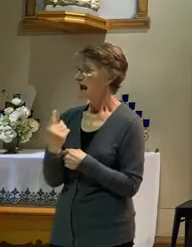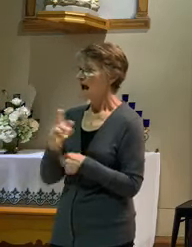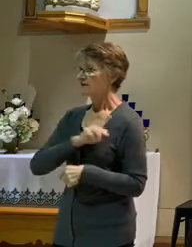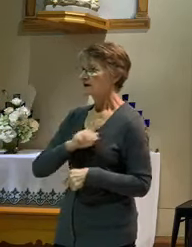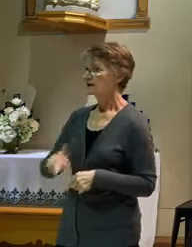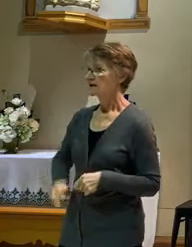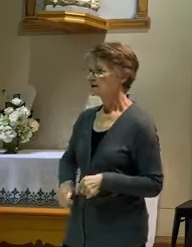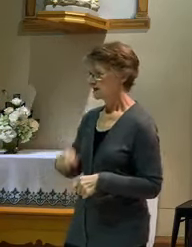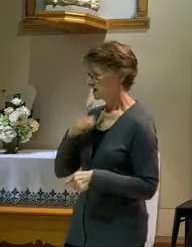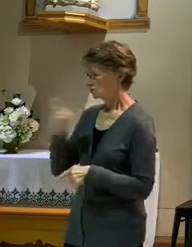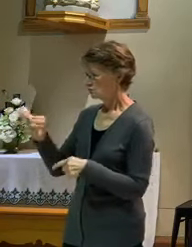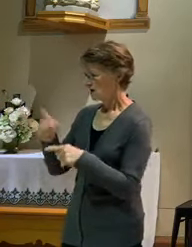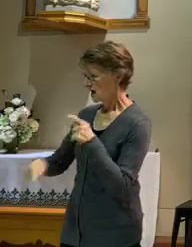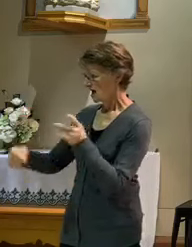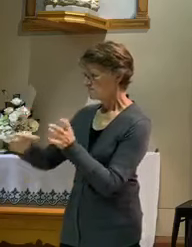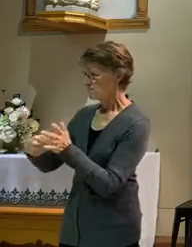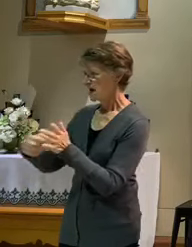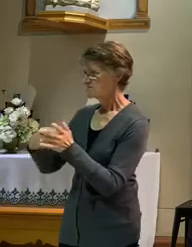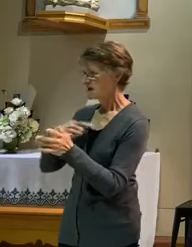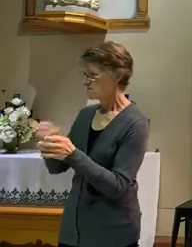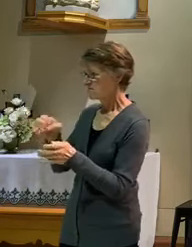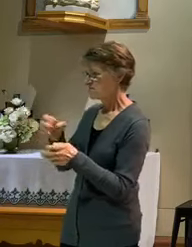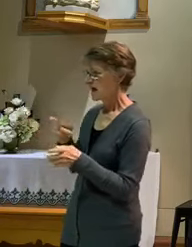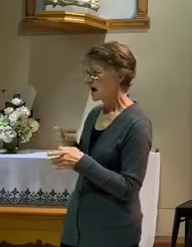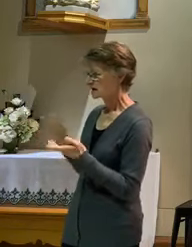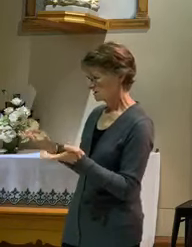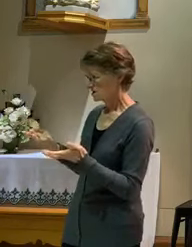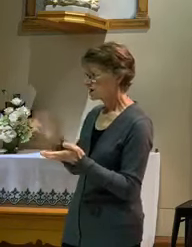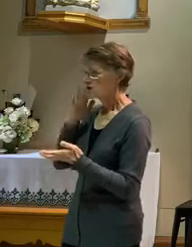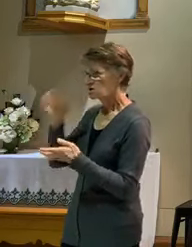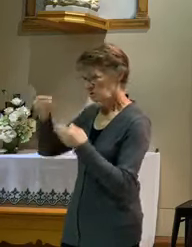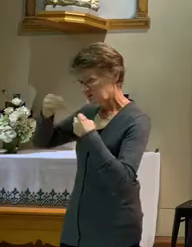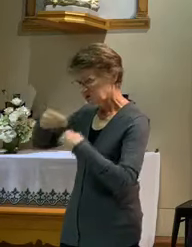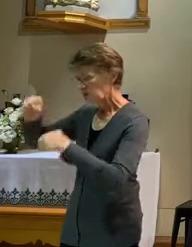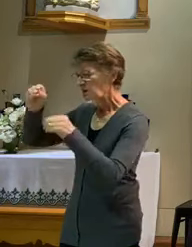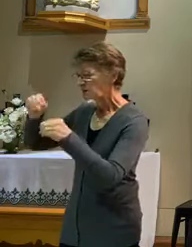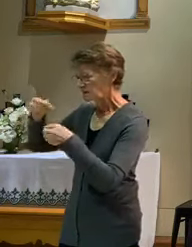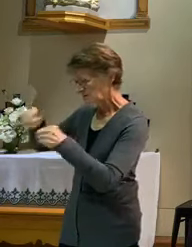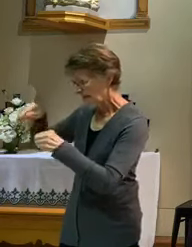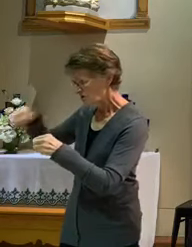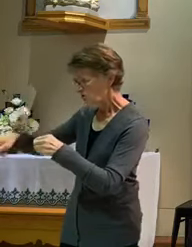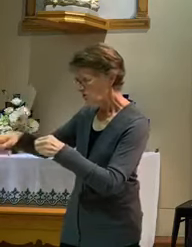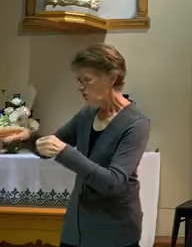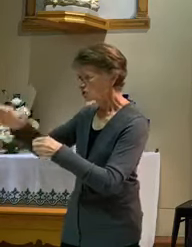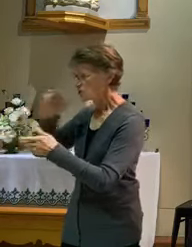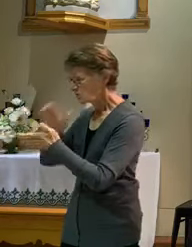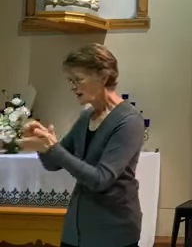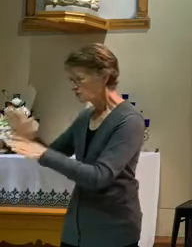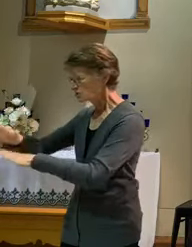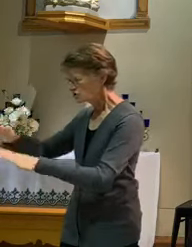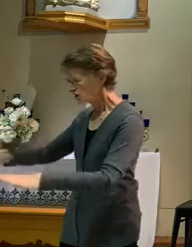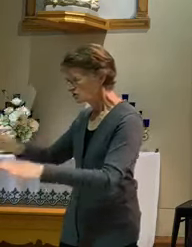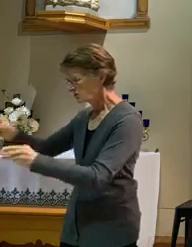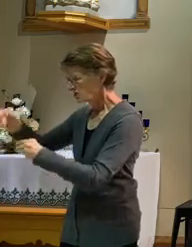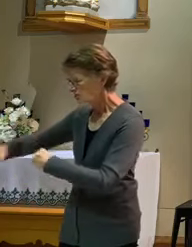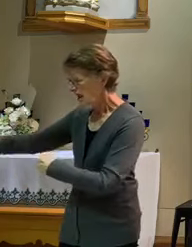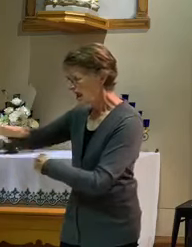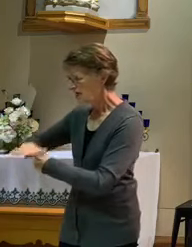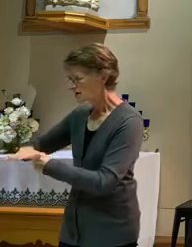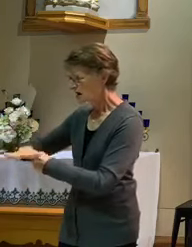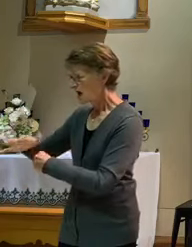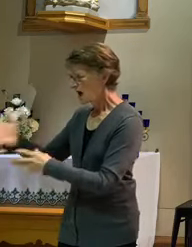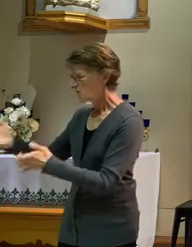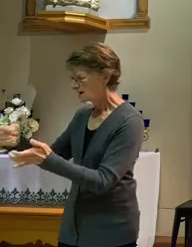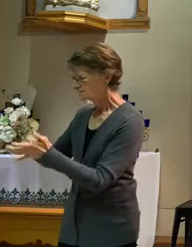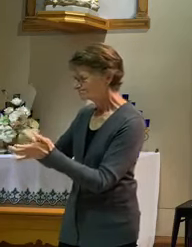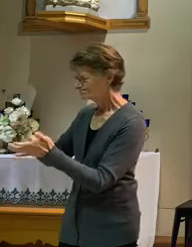be sold, along with his wife, his children, and all his property, in payment of the debt.